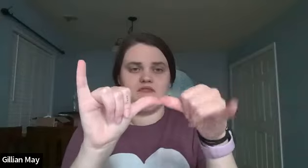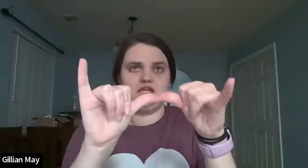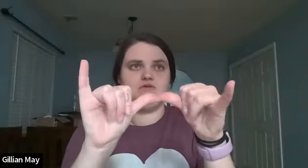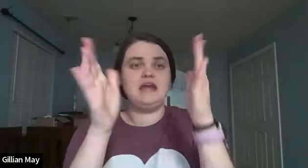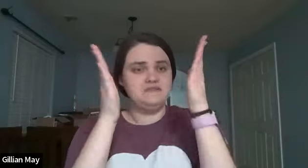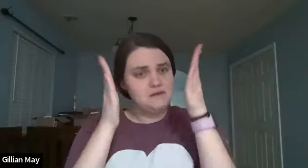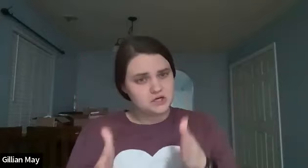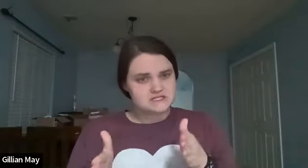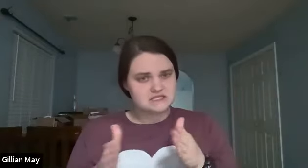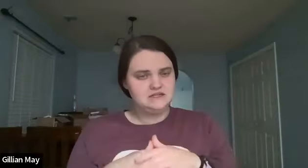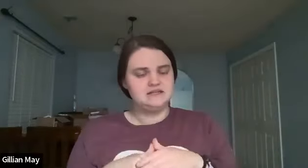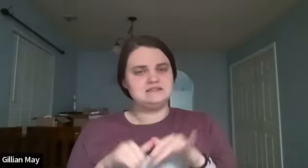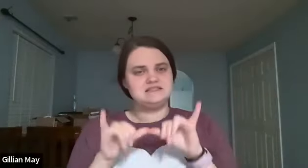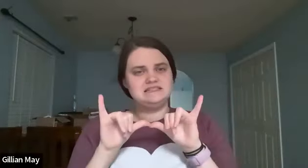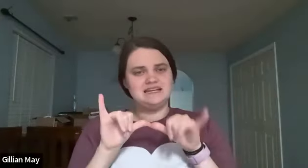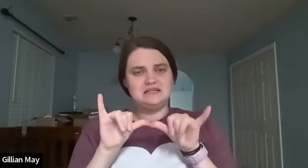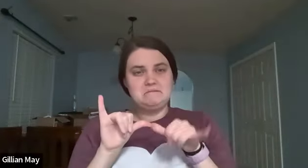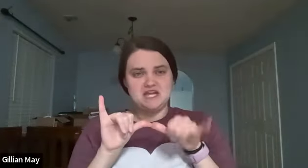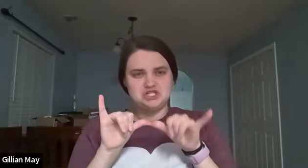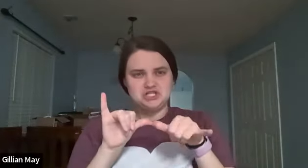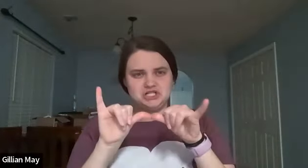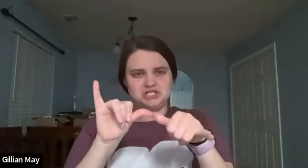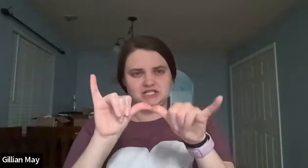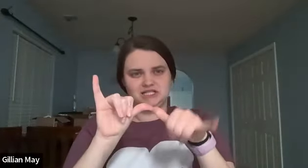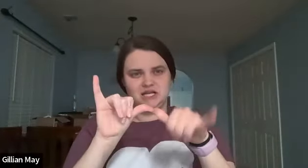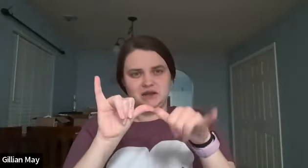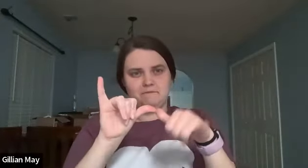Then you can add that person, because this is technically measurer,